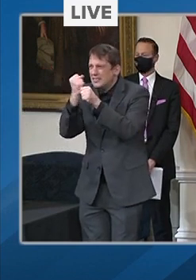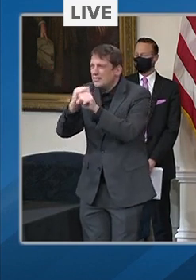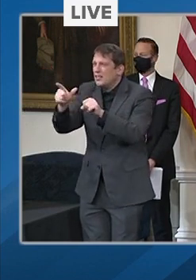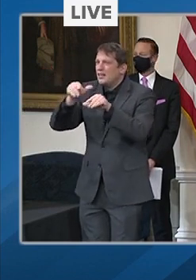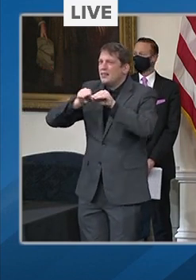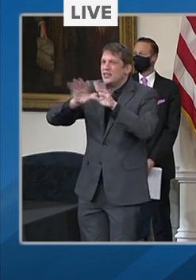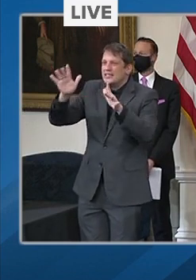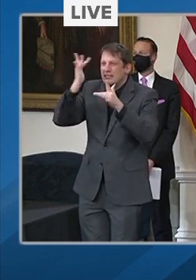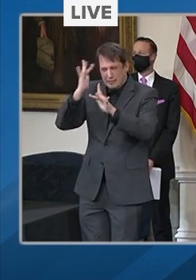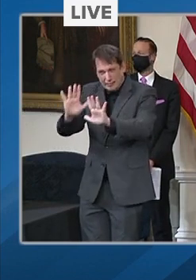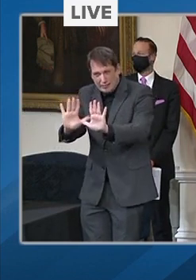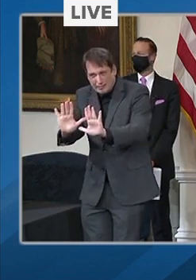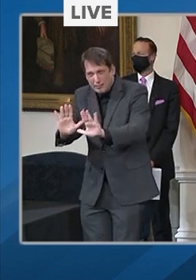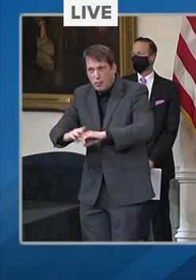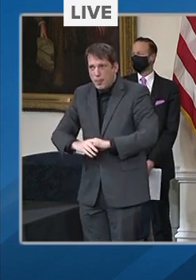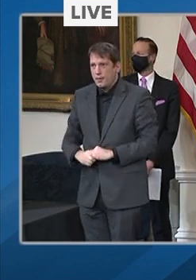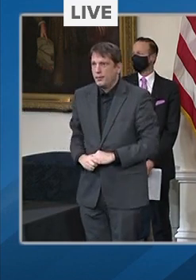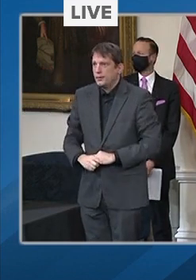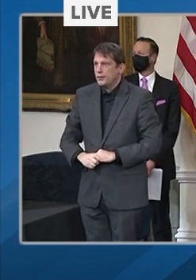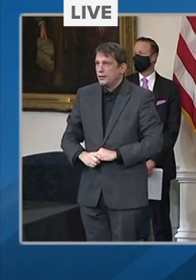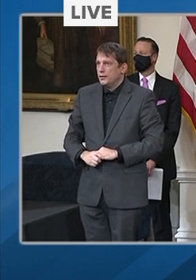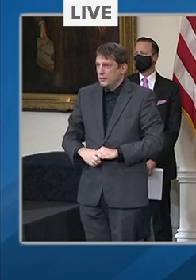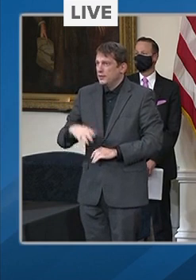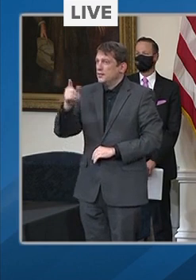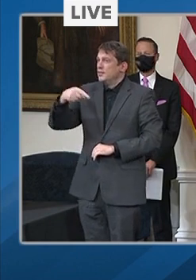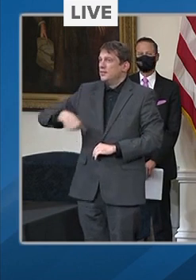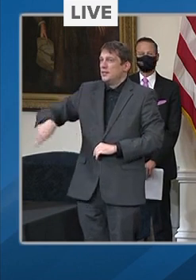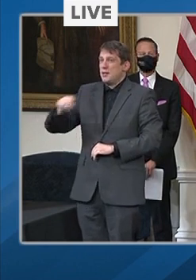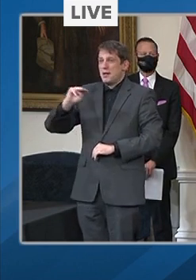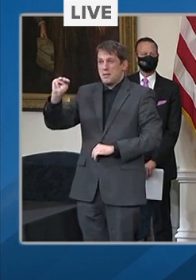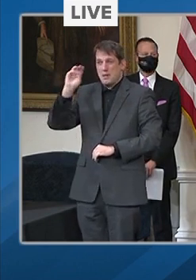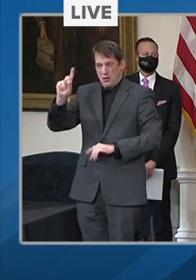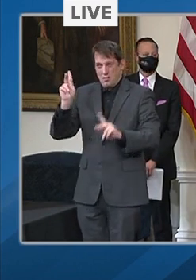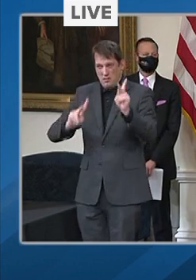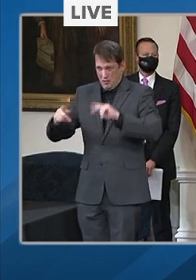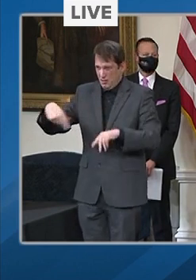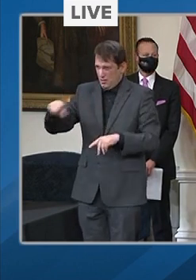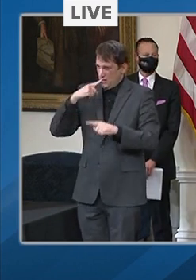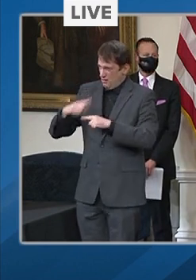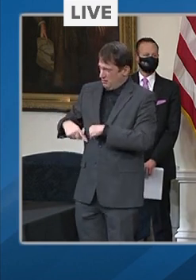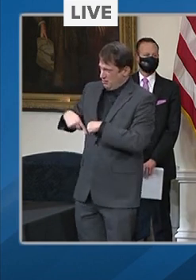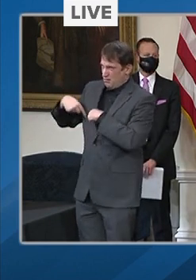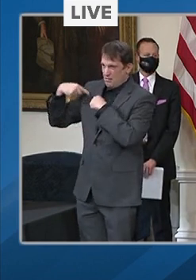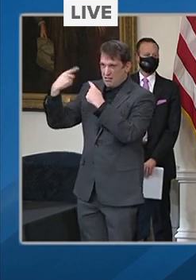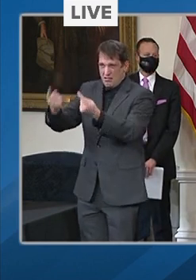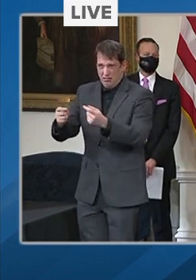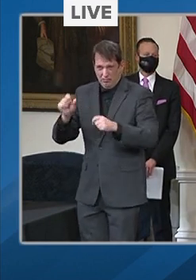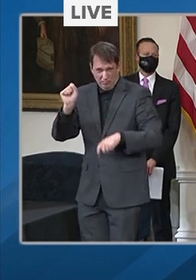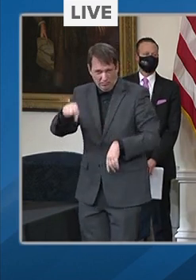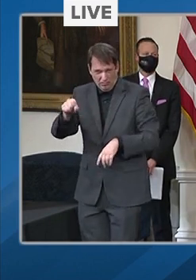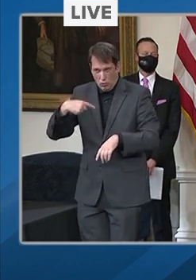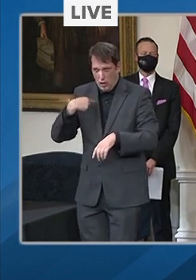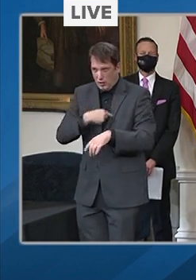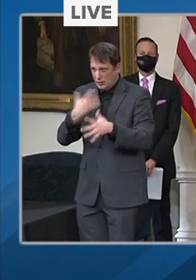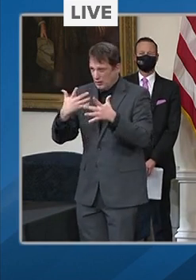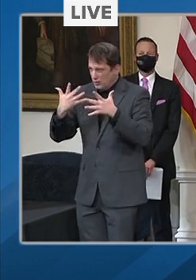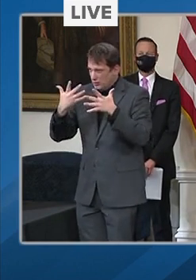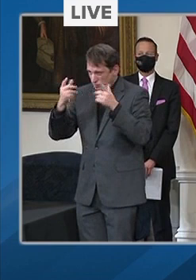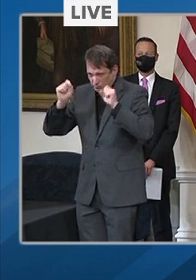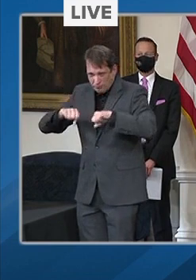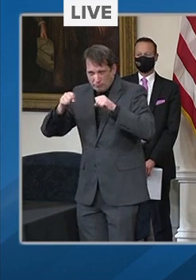Once again, Marylanders really stepped up to meet the moment, getting tested in record